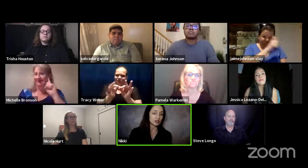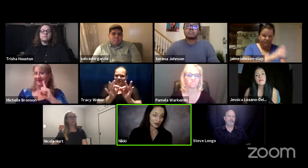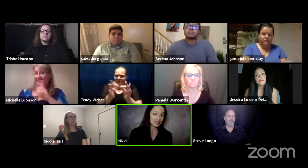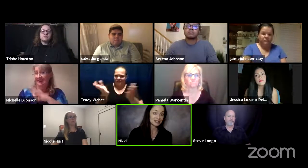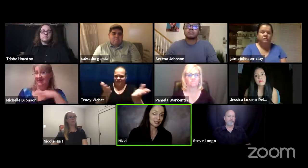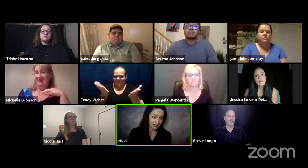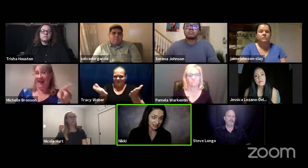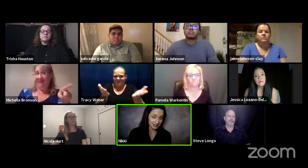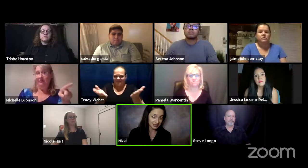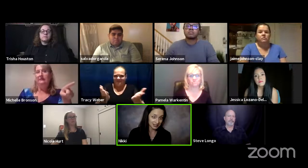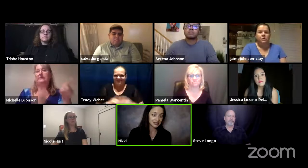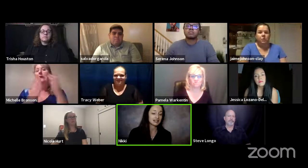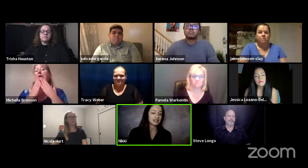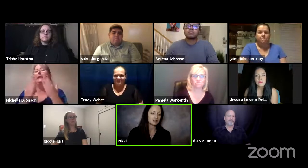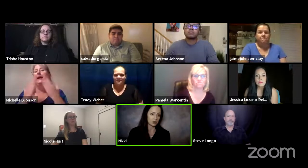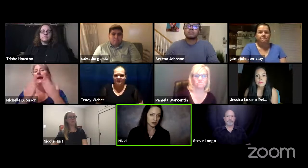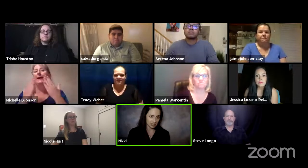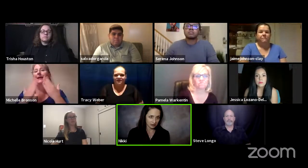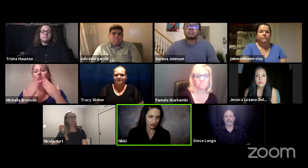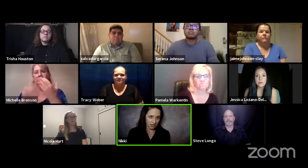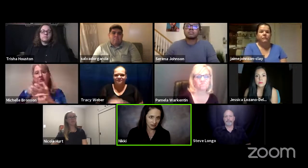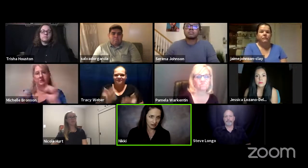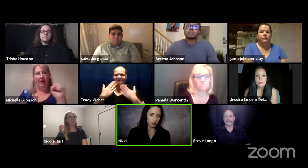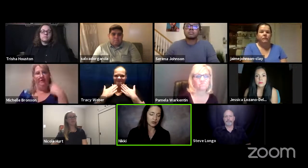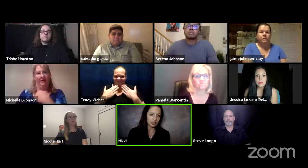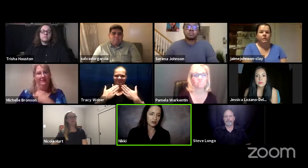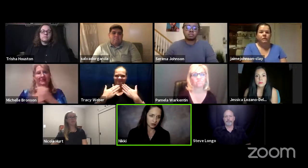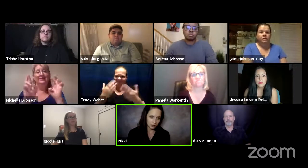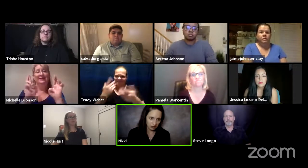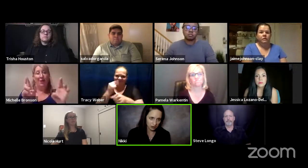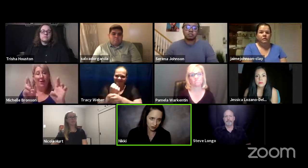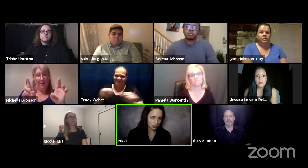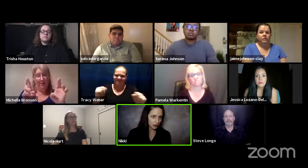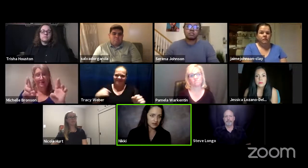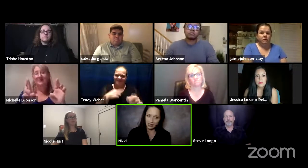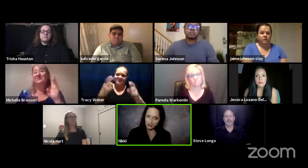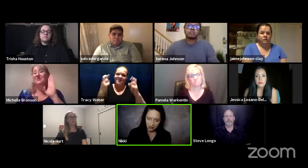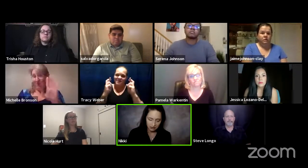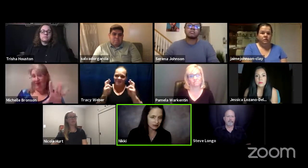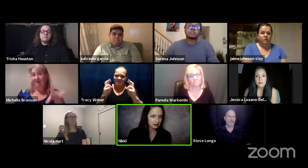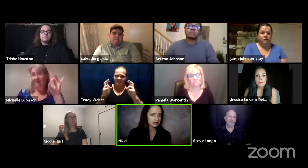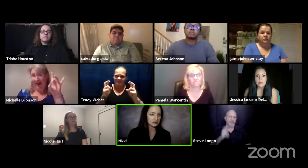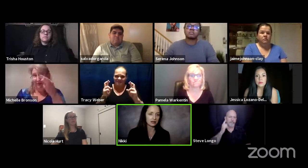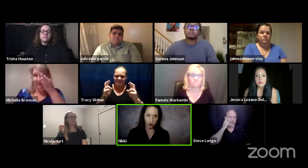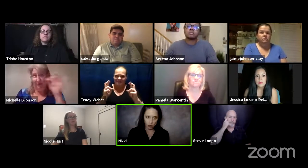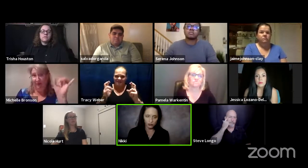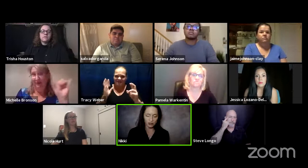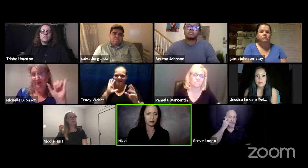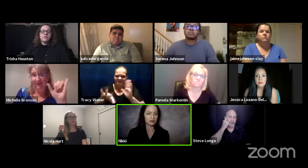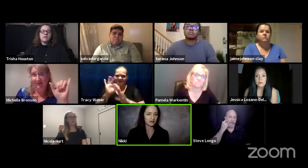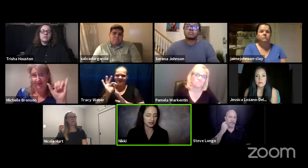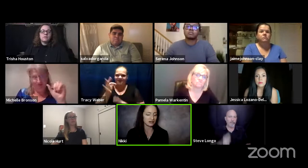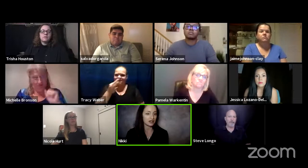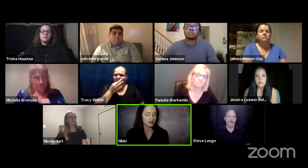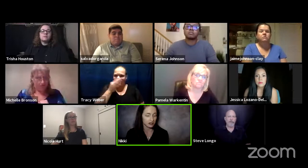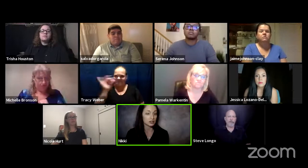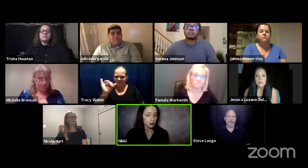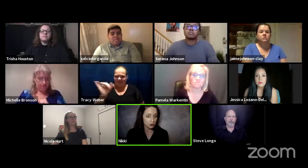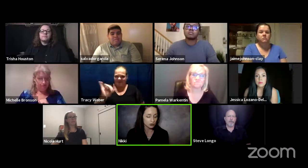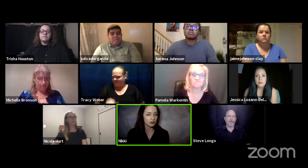interpreting services for the deaf staff. So thank you, thank you, thank you. You have saved us, and hopefully we will find out very, very soon